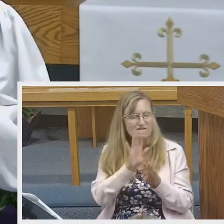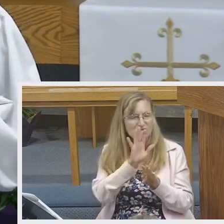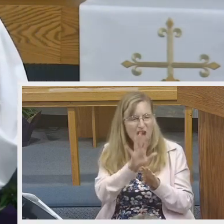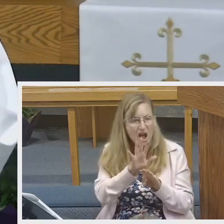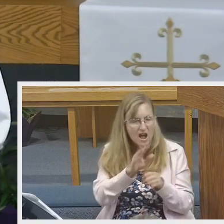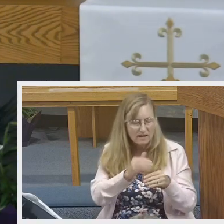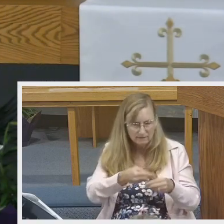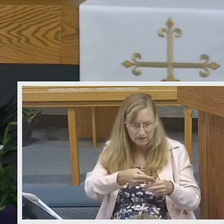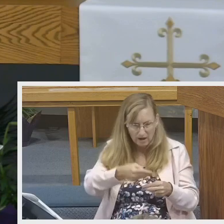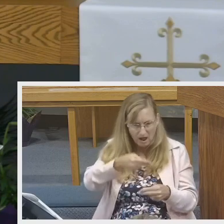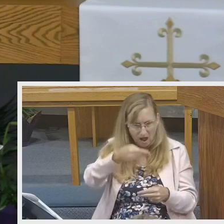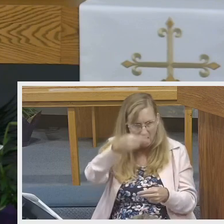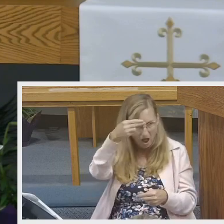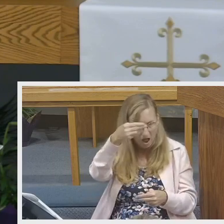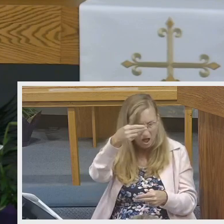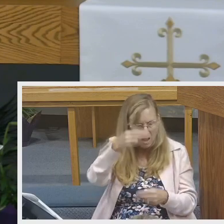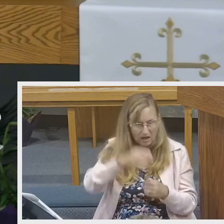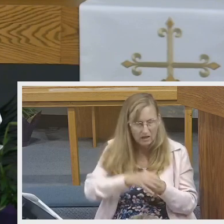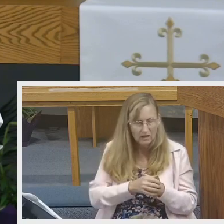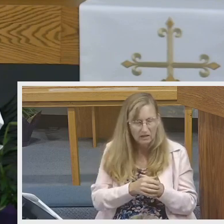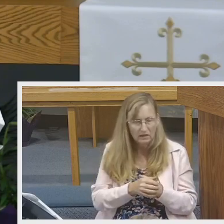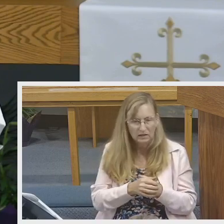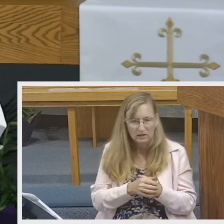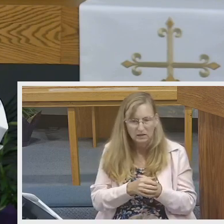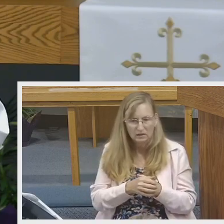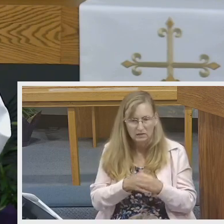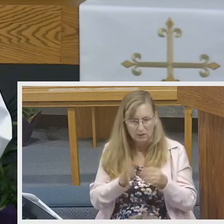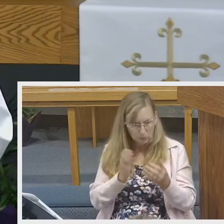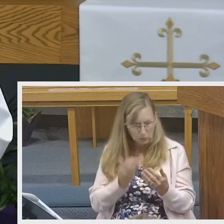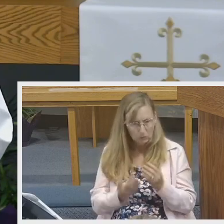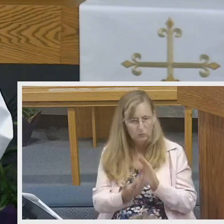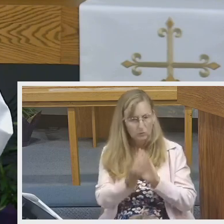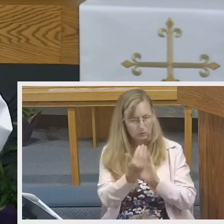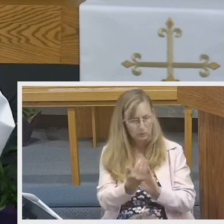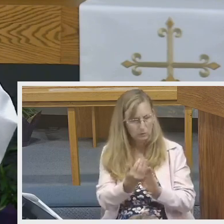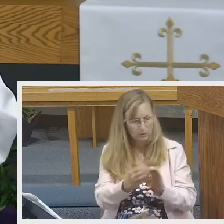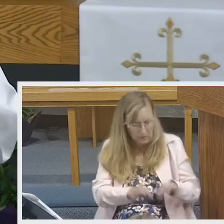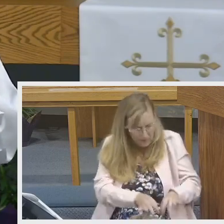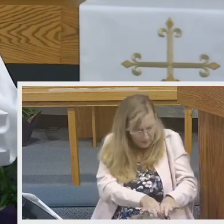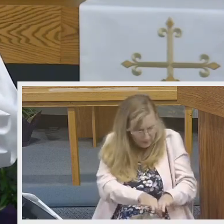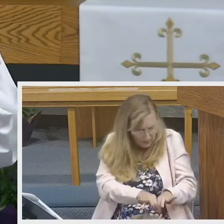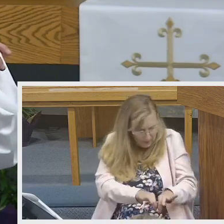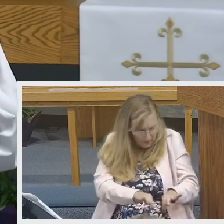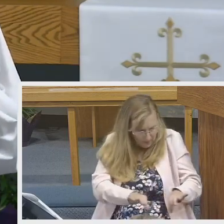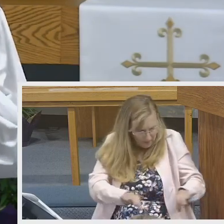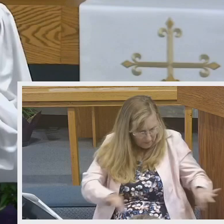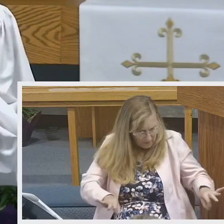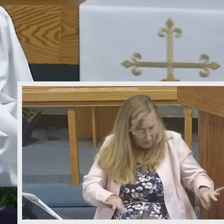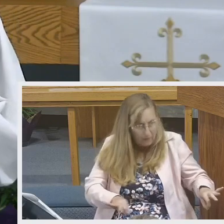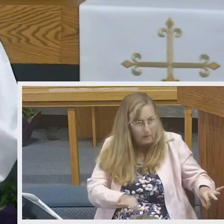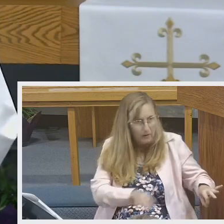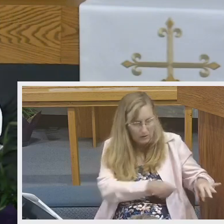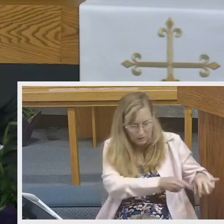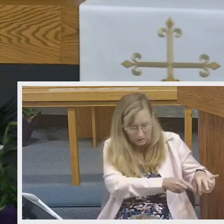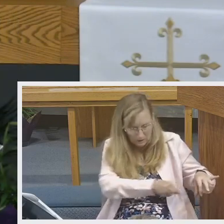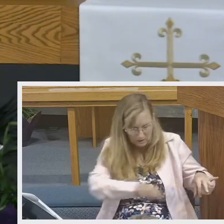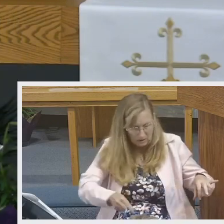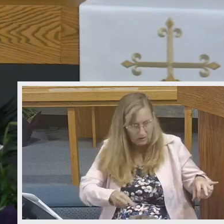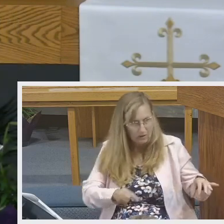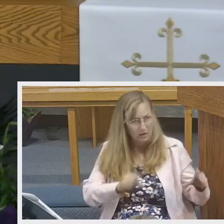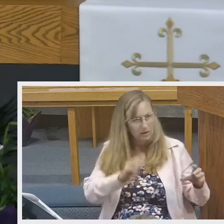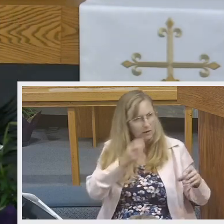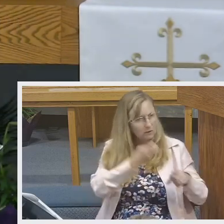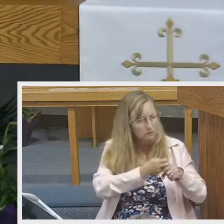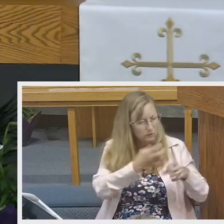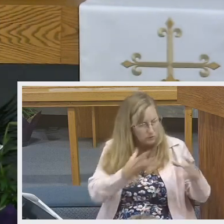high. And in front of the doorway is a track where the stone that closed the door would have been. And